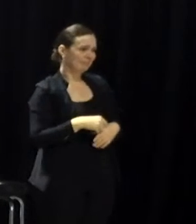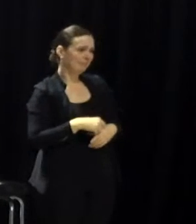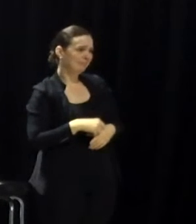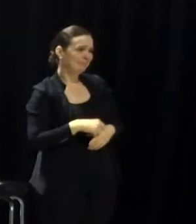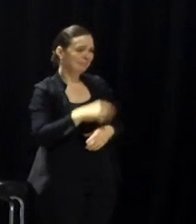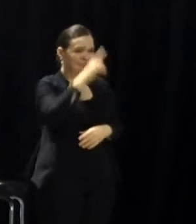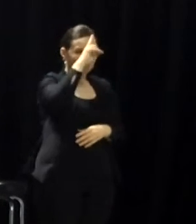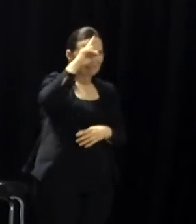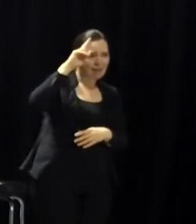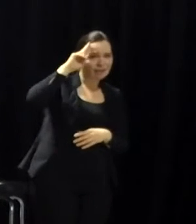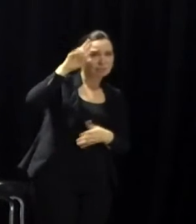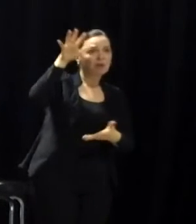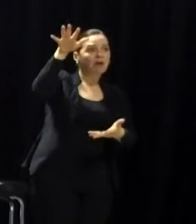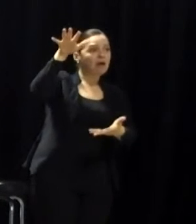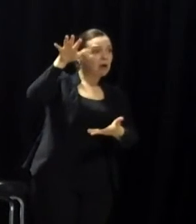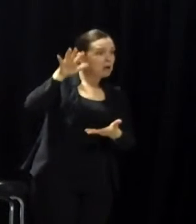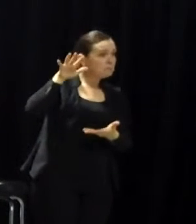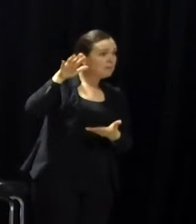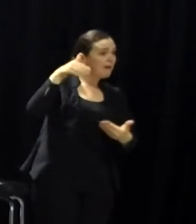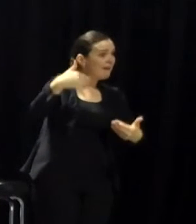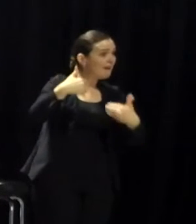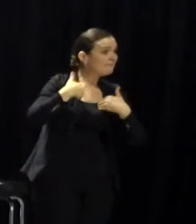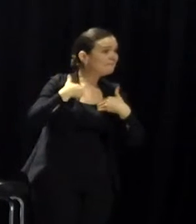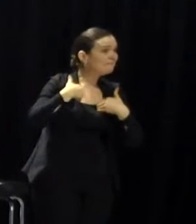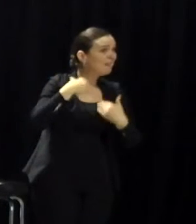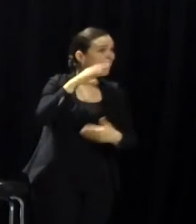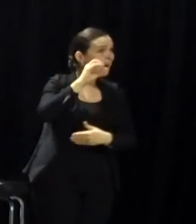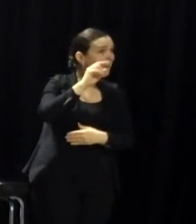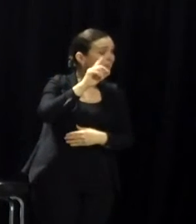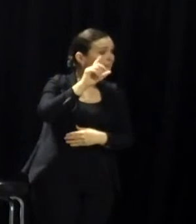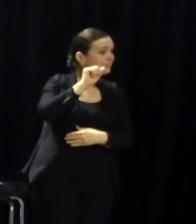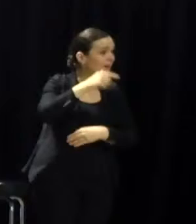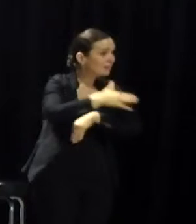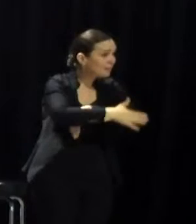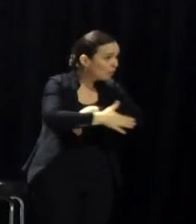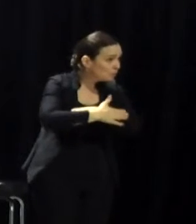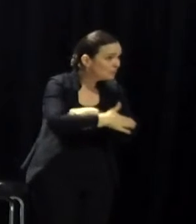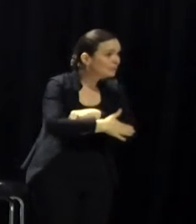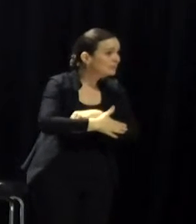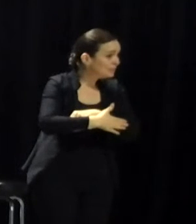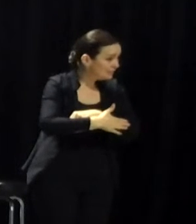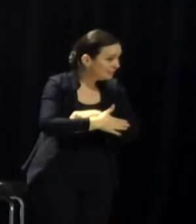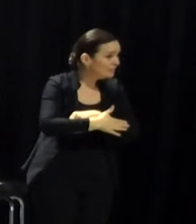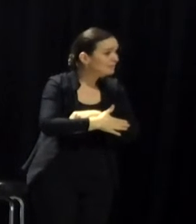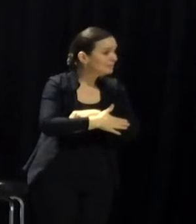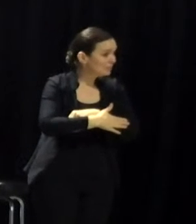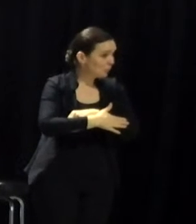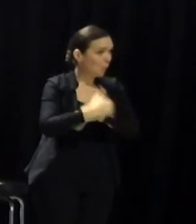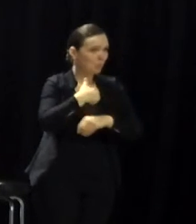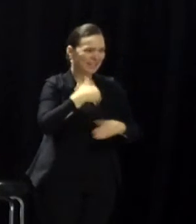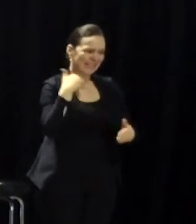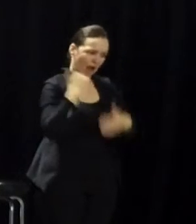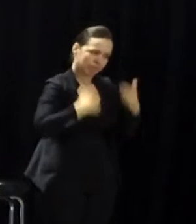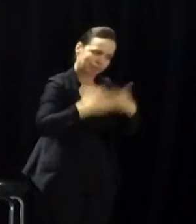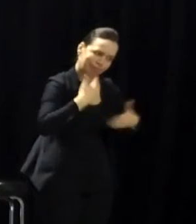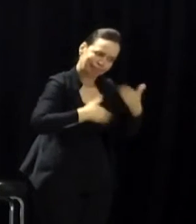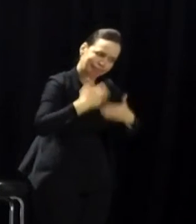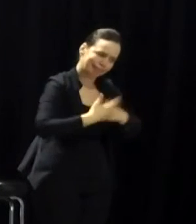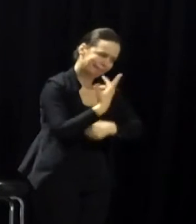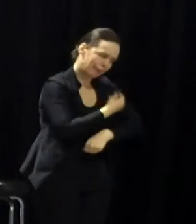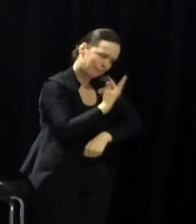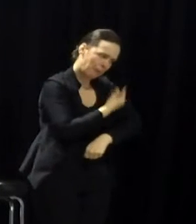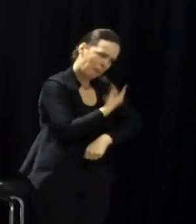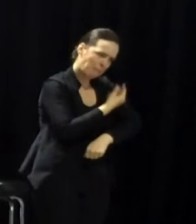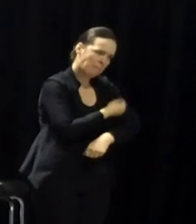us so we could expedite the vaccination process. That's how it worked last week. This week